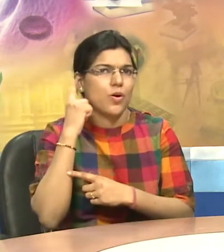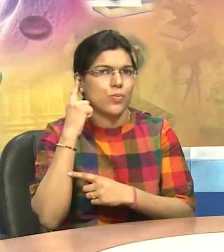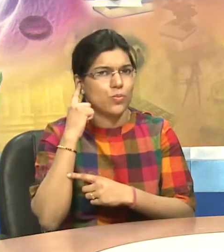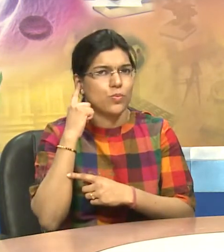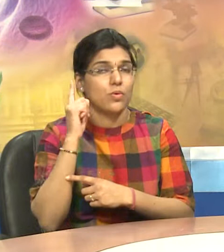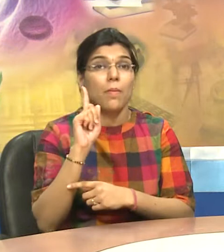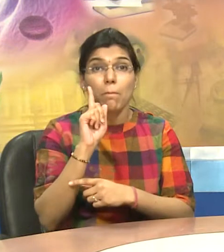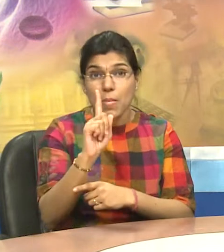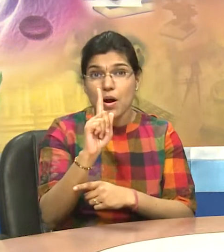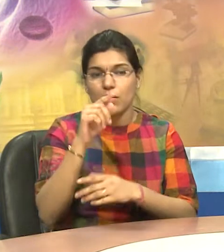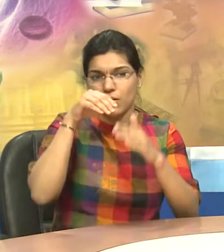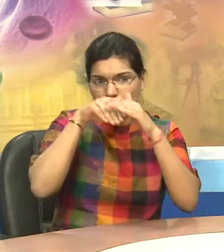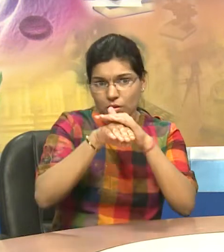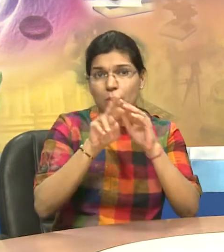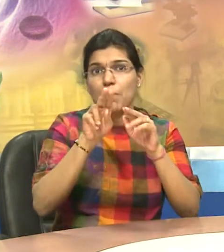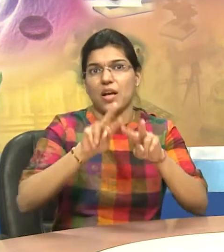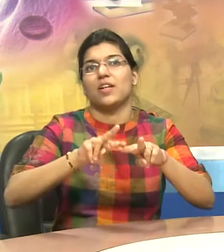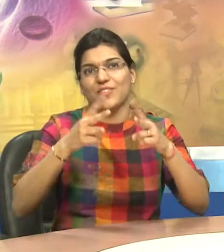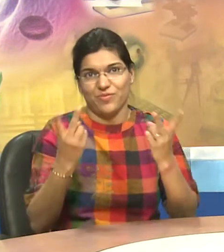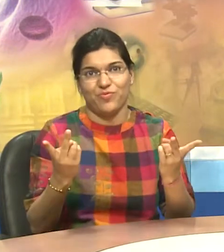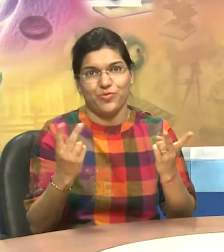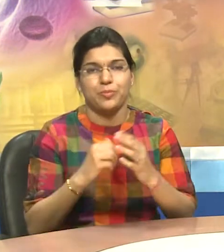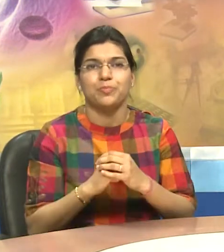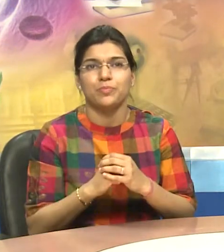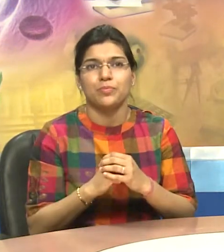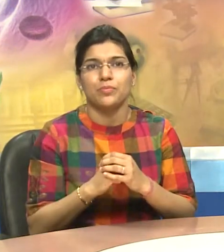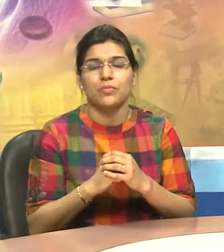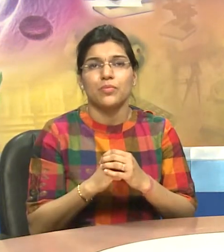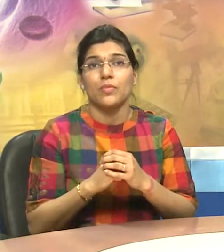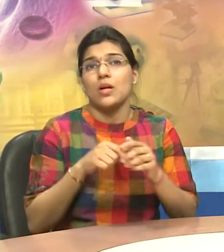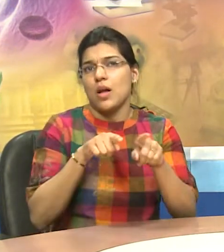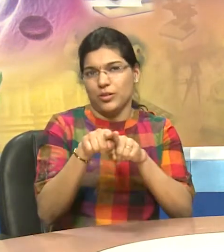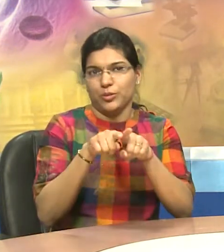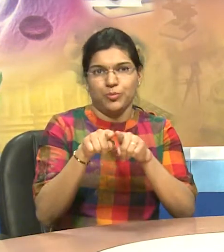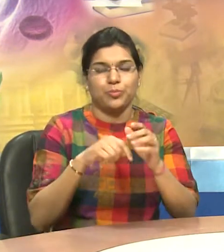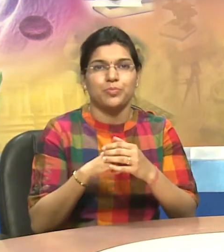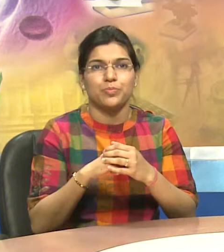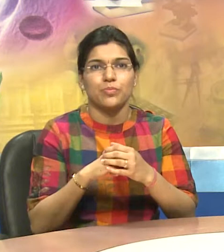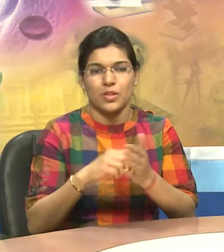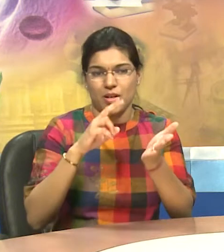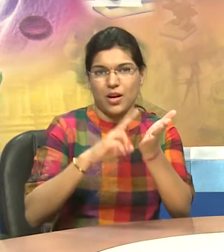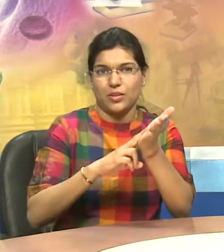They both have similar sound signs but different meanings. For